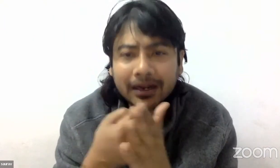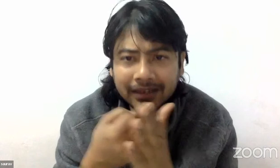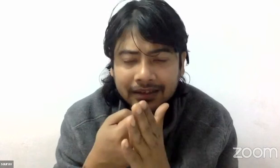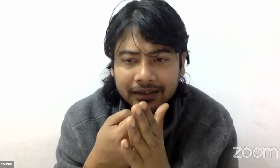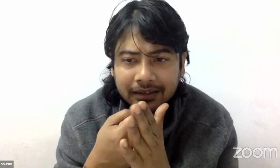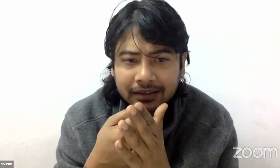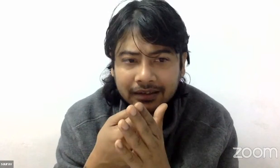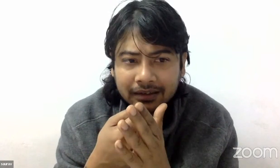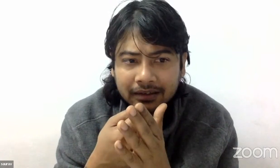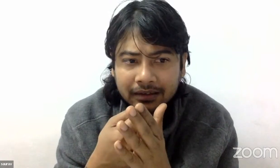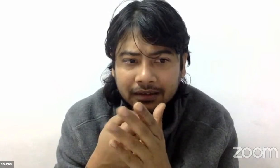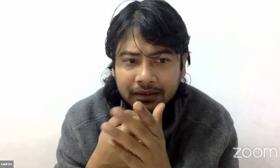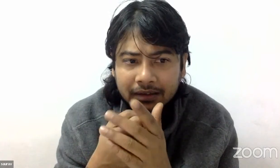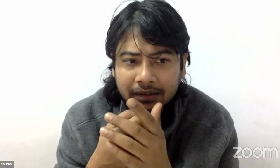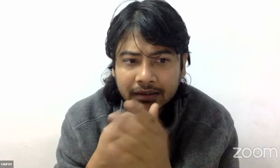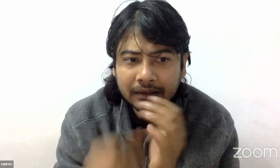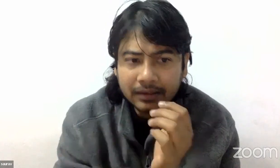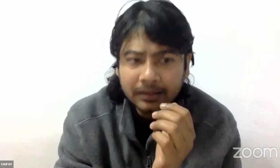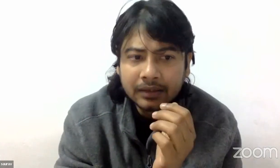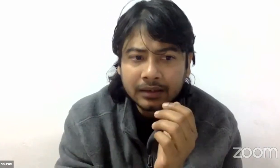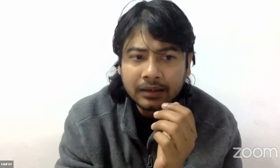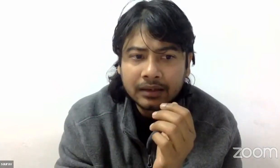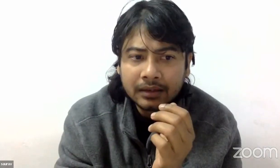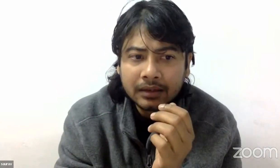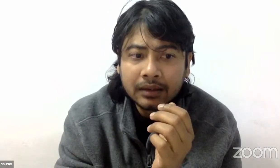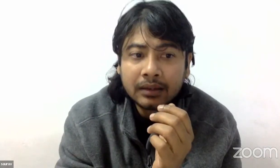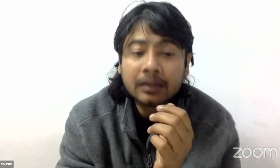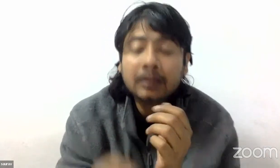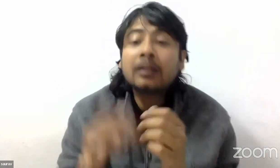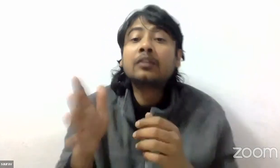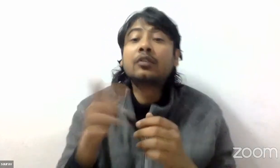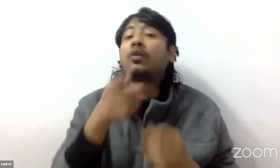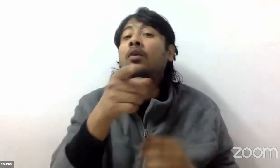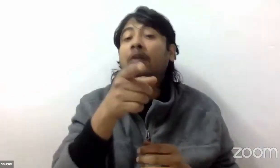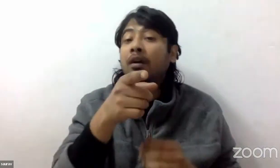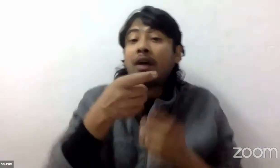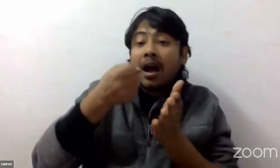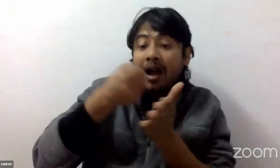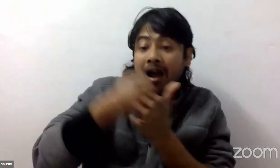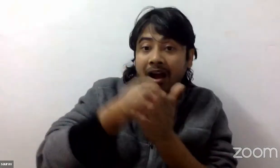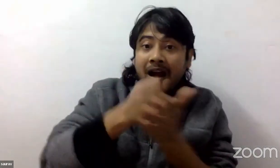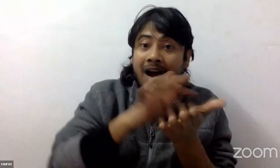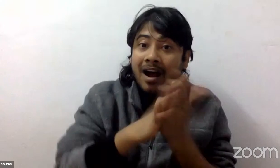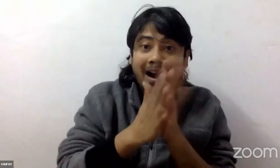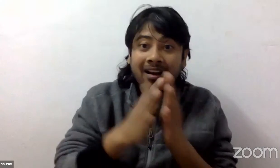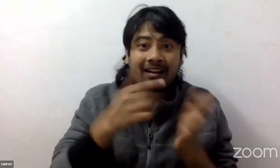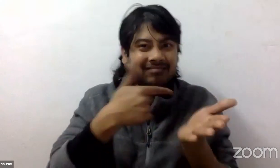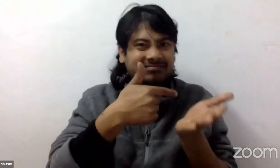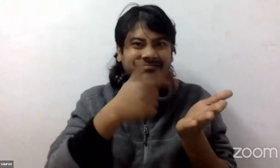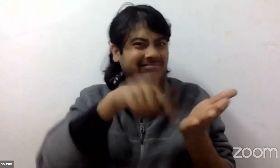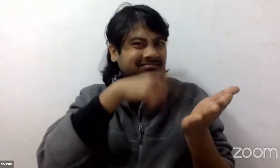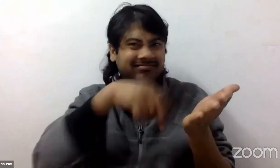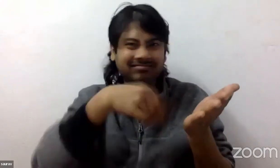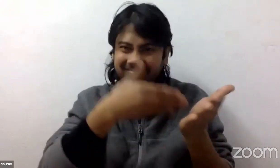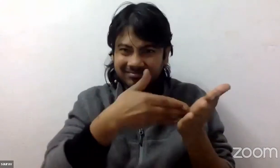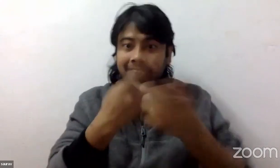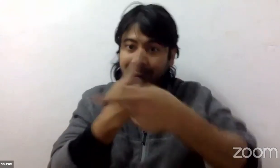Atta? It's an atta, and it also comes in the grain form. Like in North, we get this chalai ka laddu,